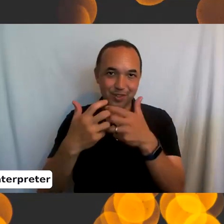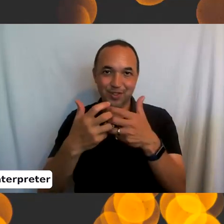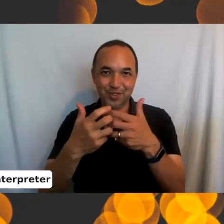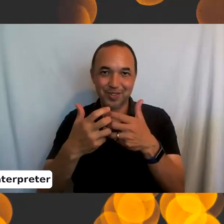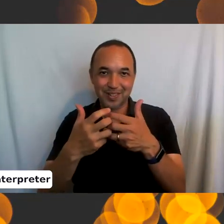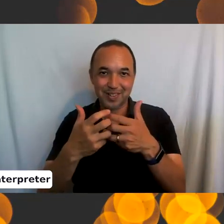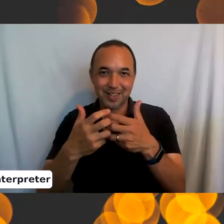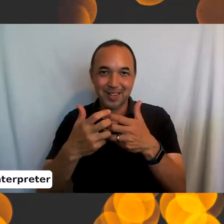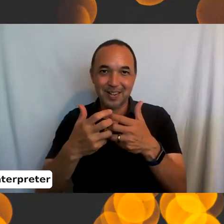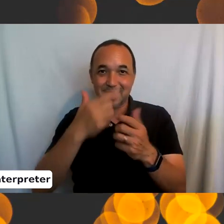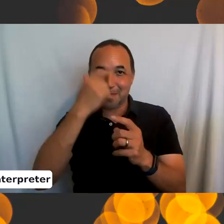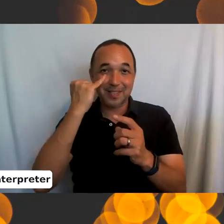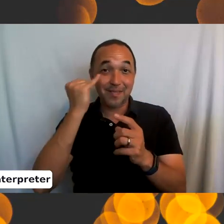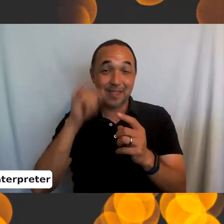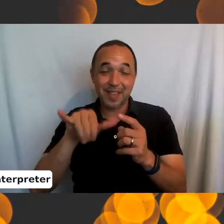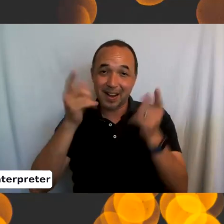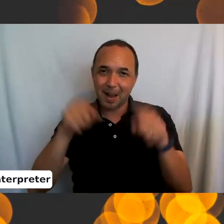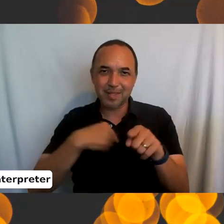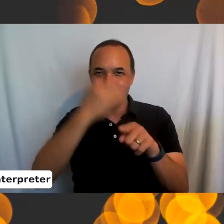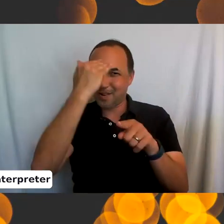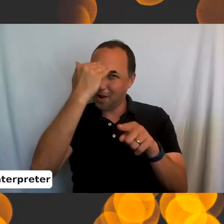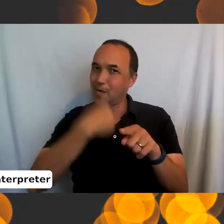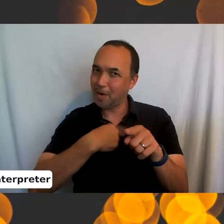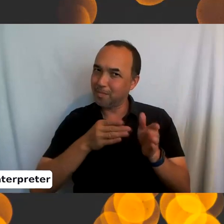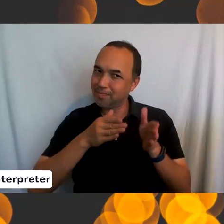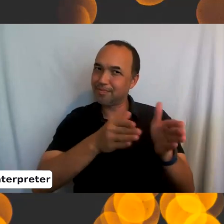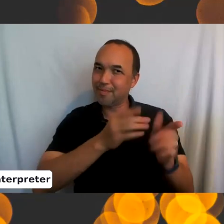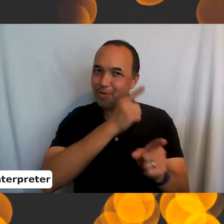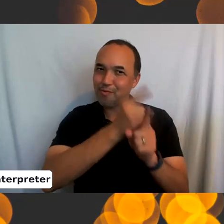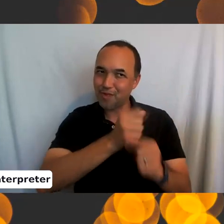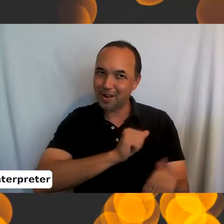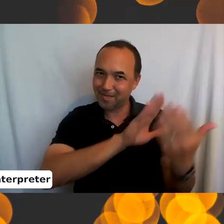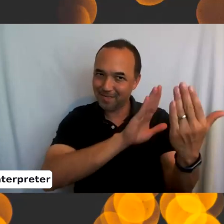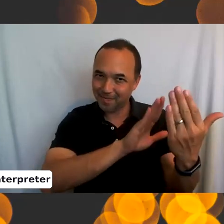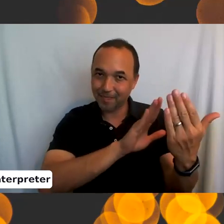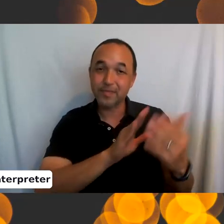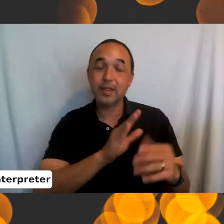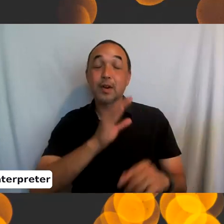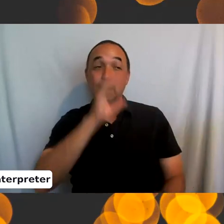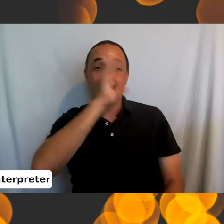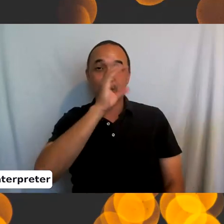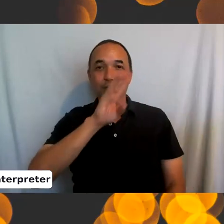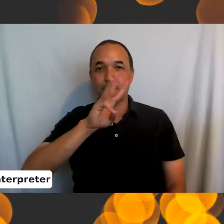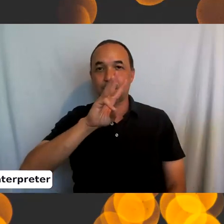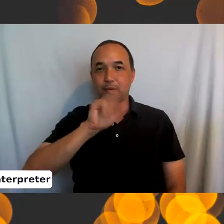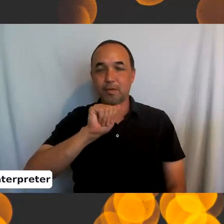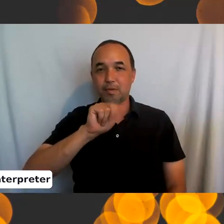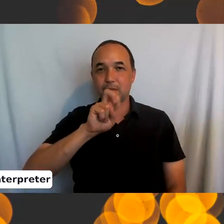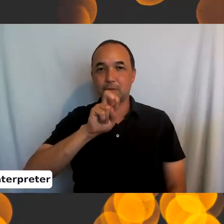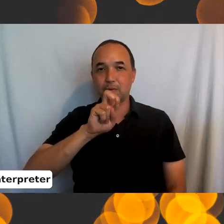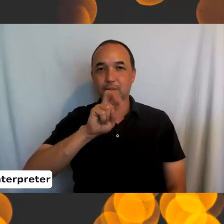I know I'm going down the right path. When we were investigating at Waverly Hills, for